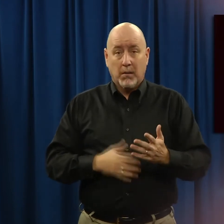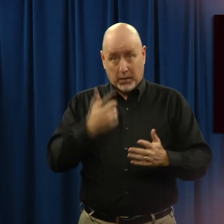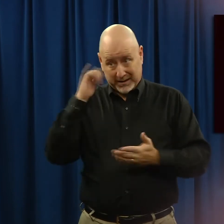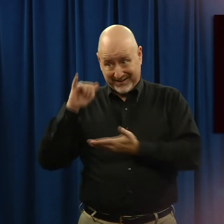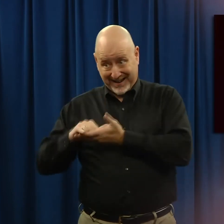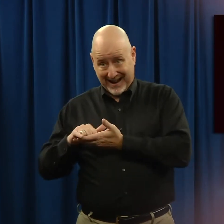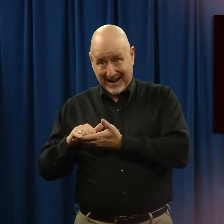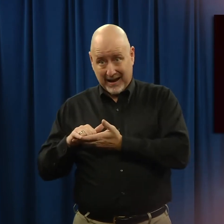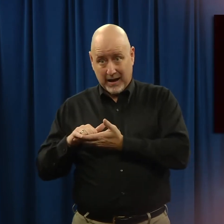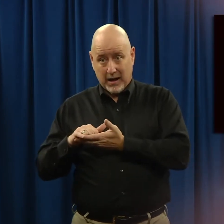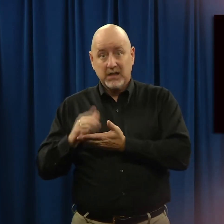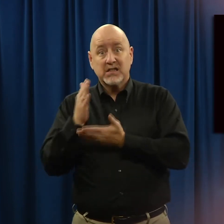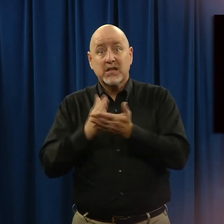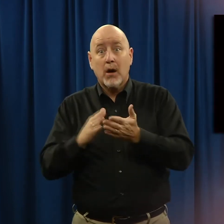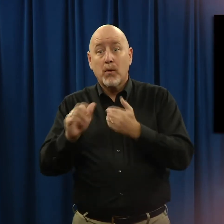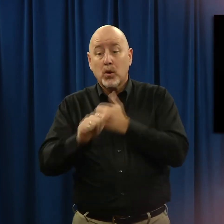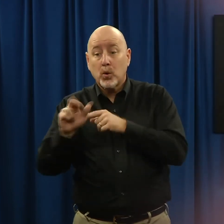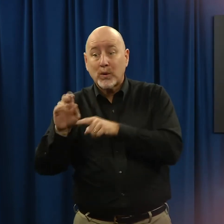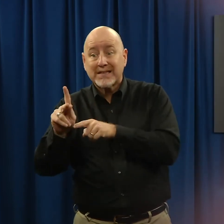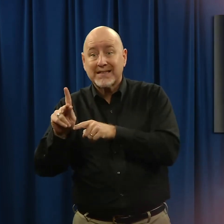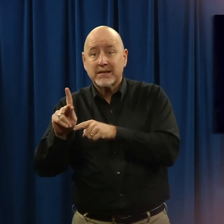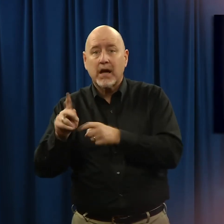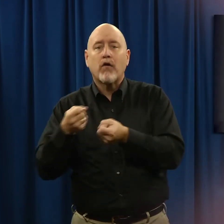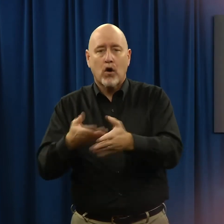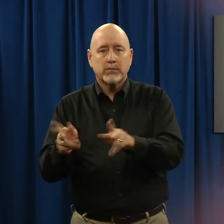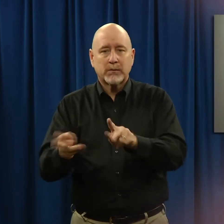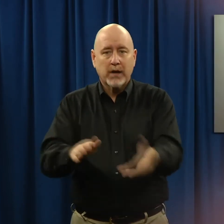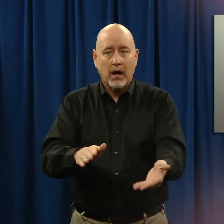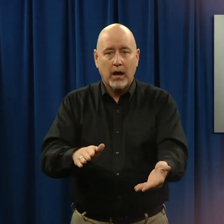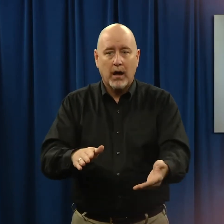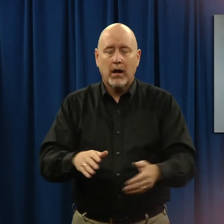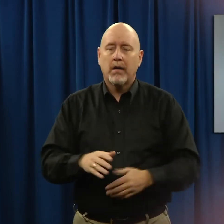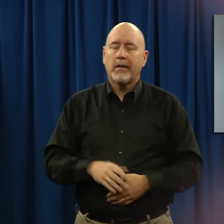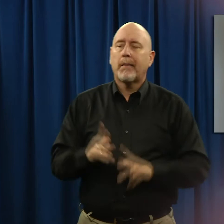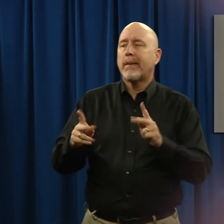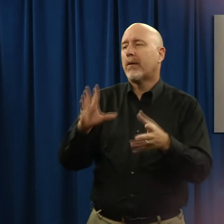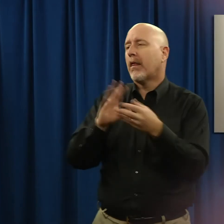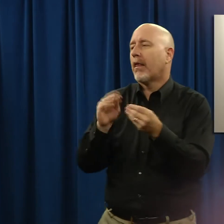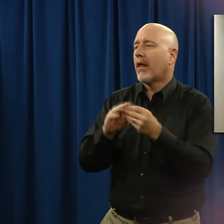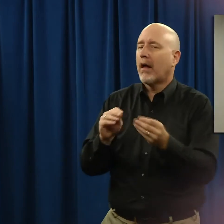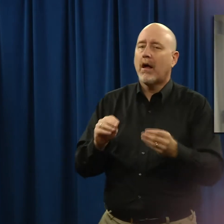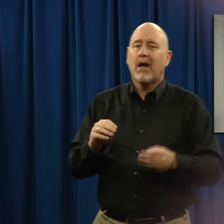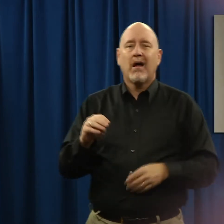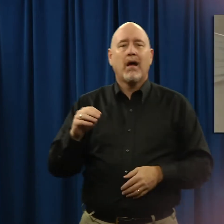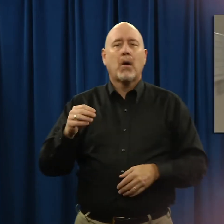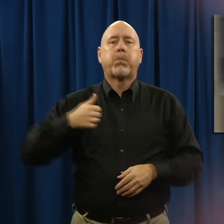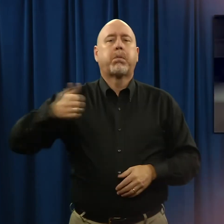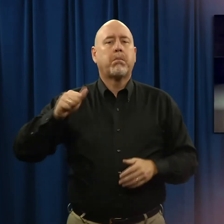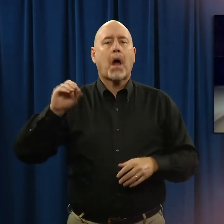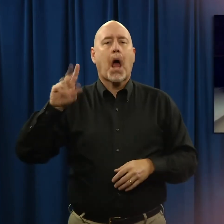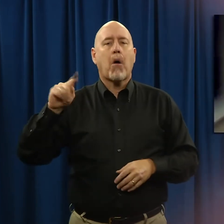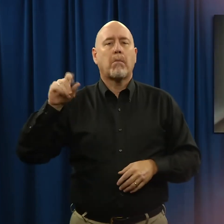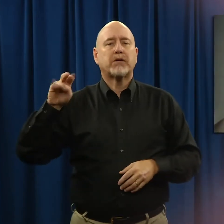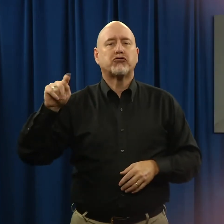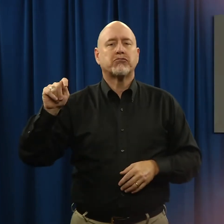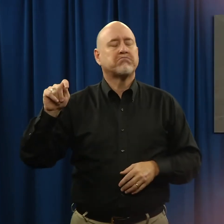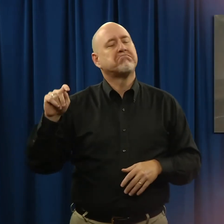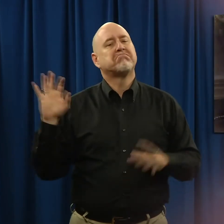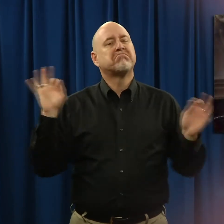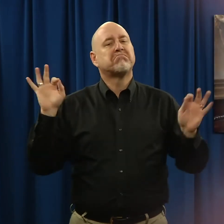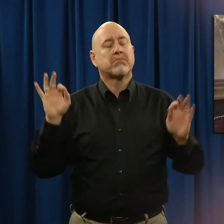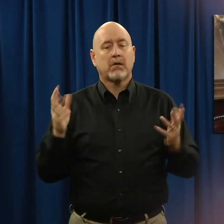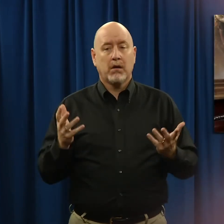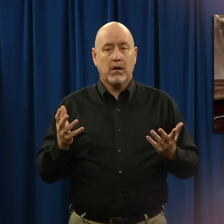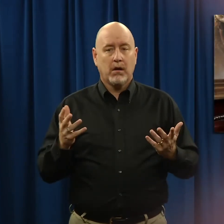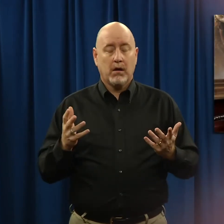the risks have proven to be fatal. I mean, people talk about coming in and doing it at an outpatient basis. No matter how you